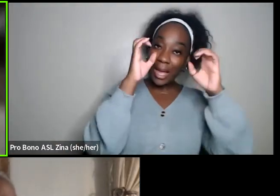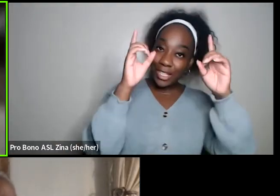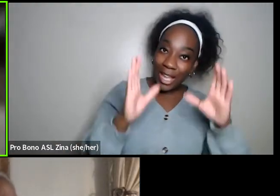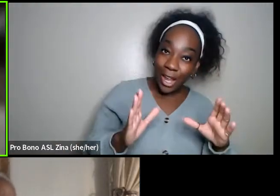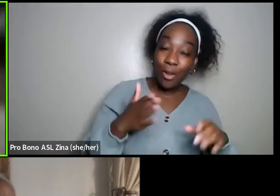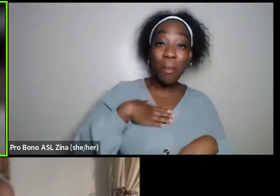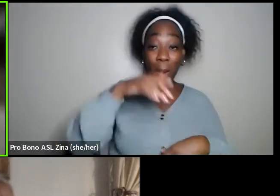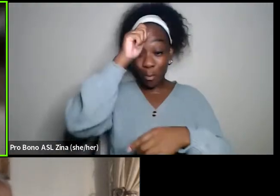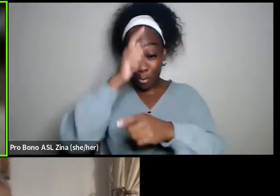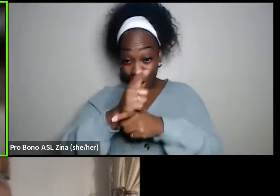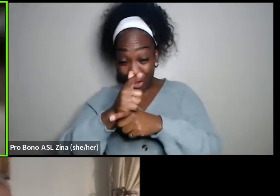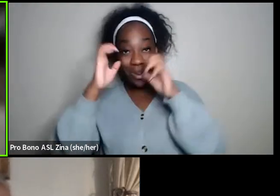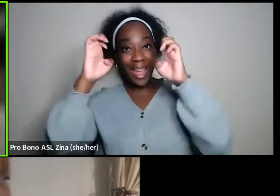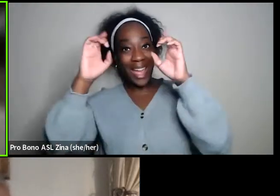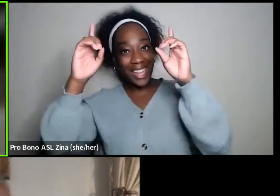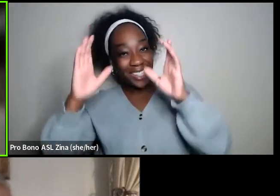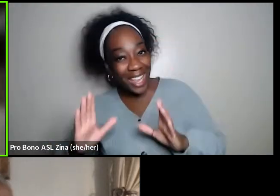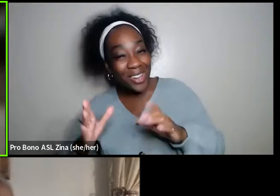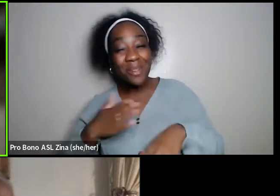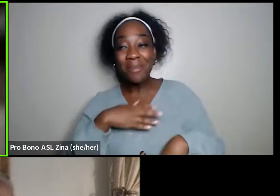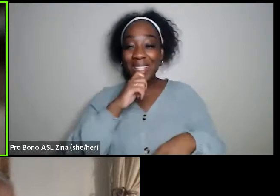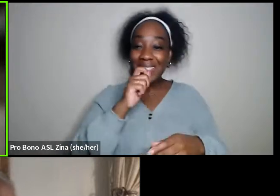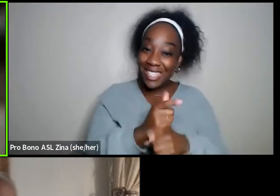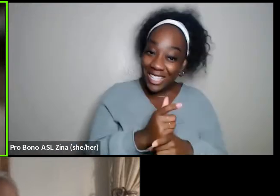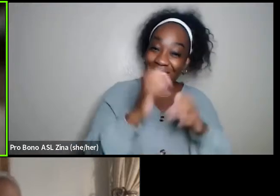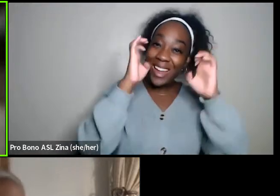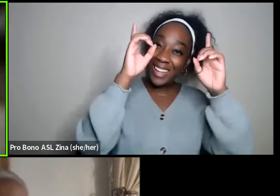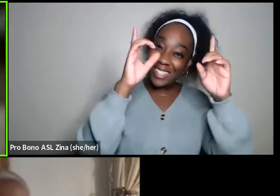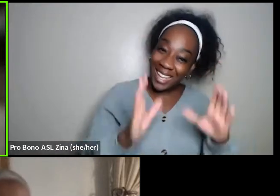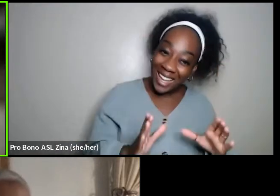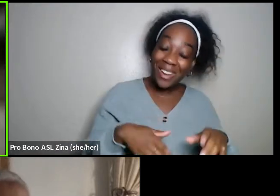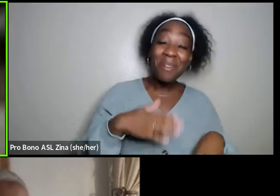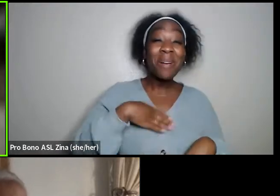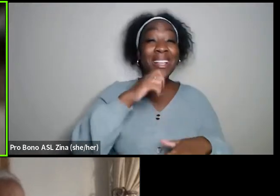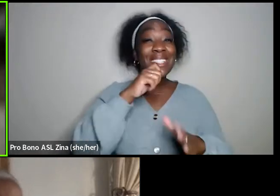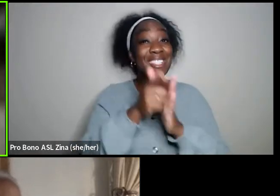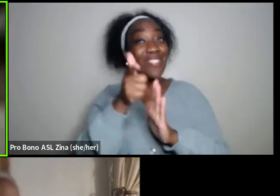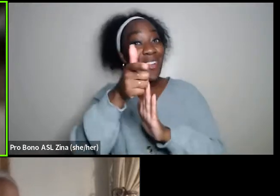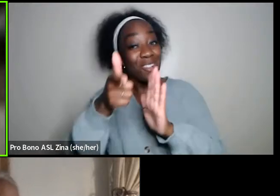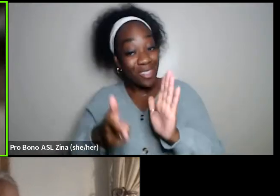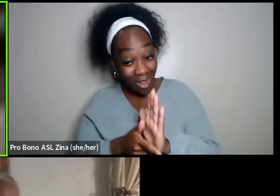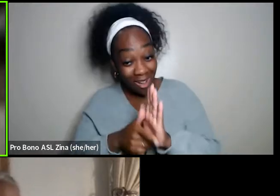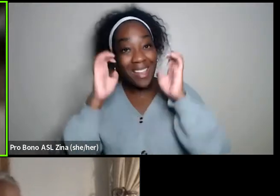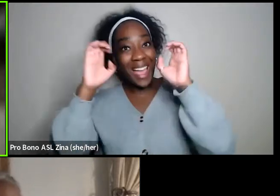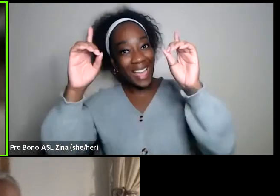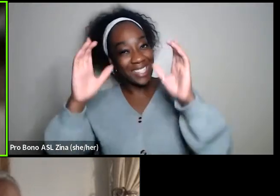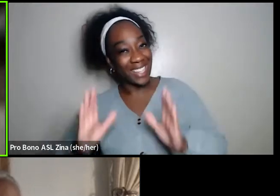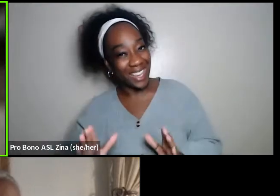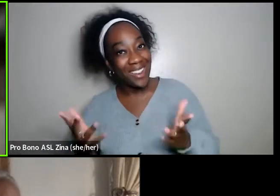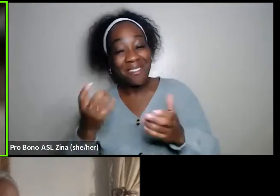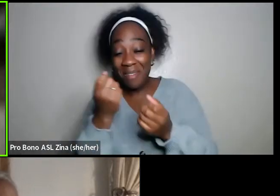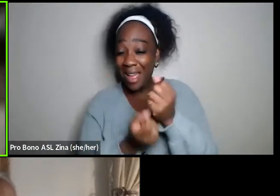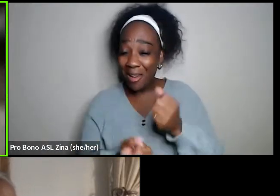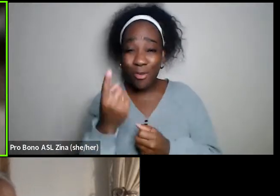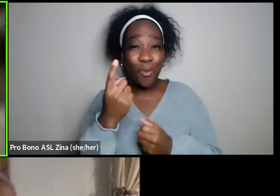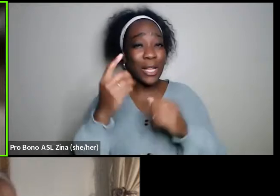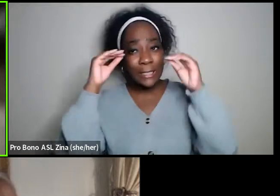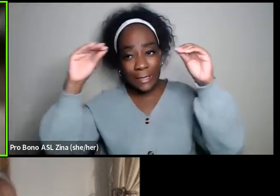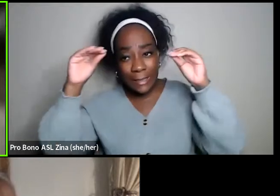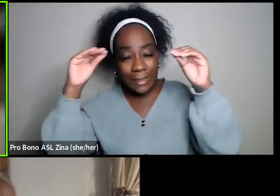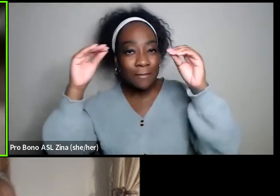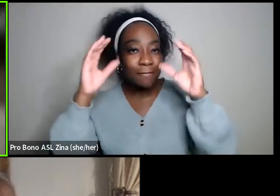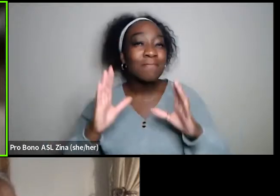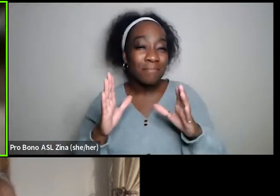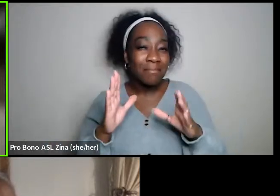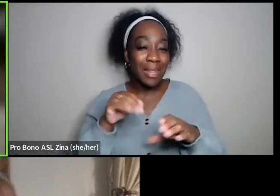educator, my sister's an educator, my sister-in-law is an educator. So everybody is an educator, but mommy,